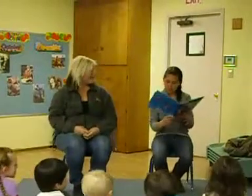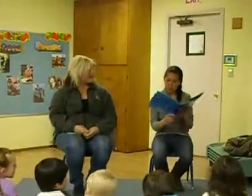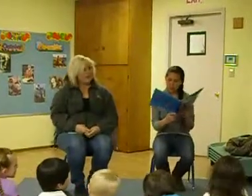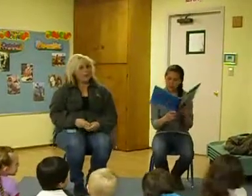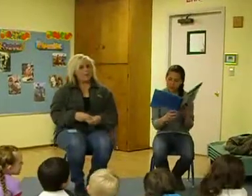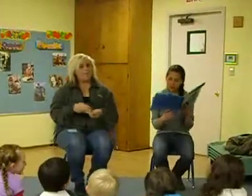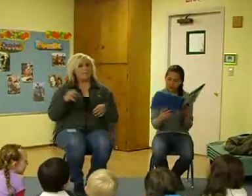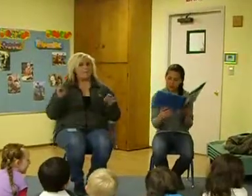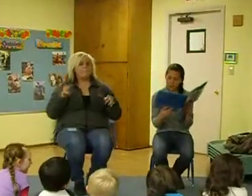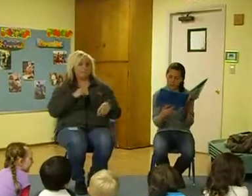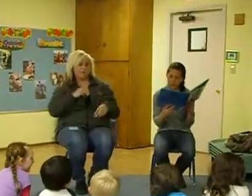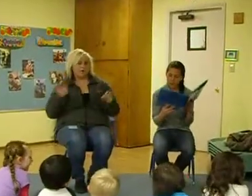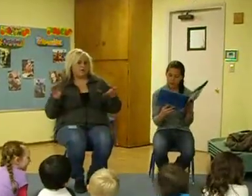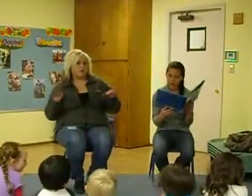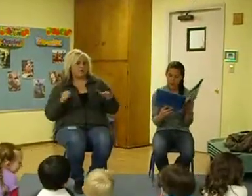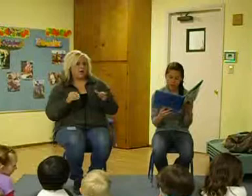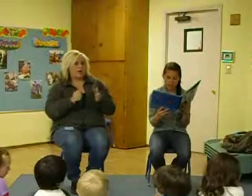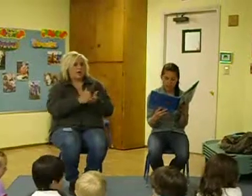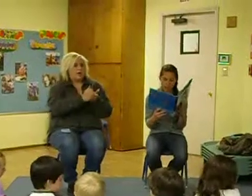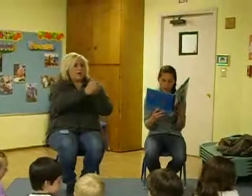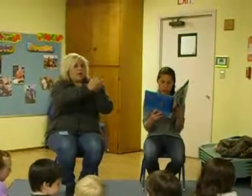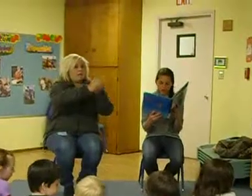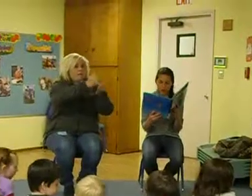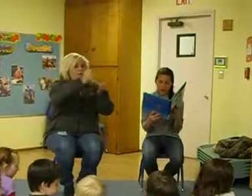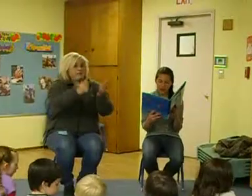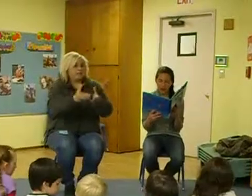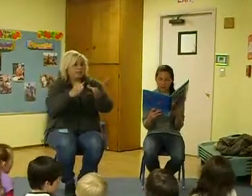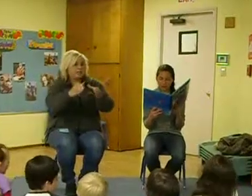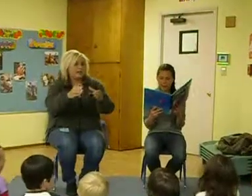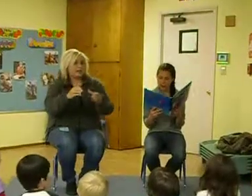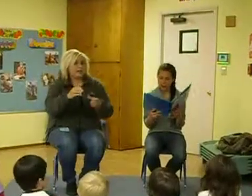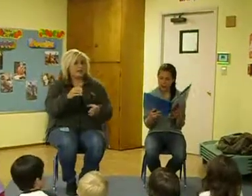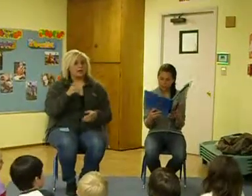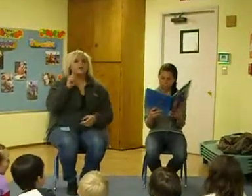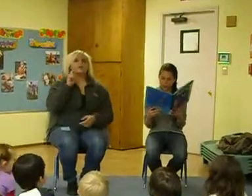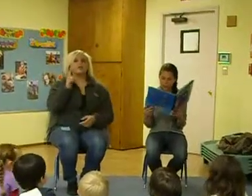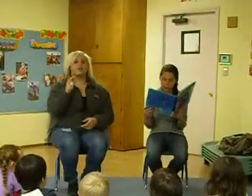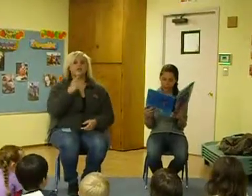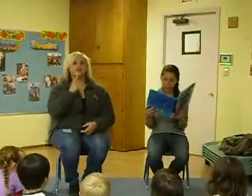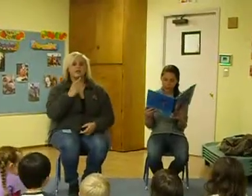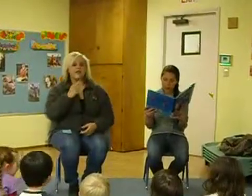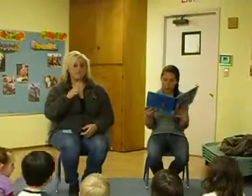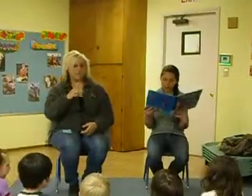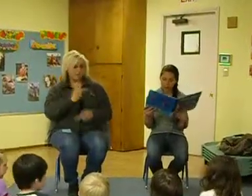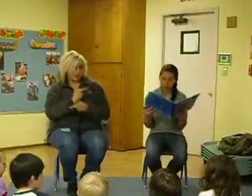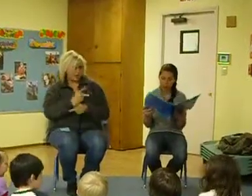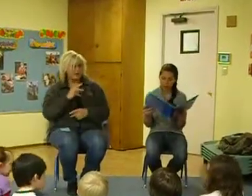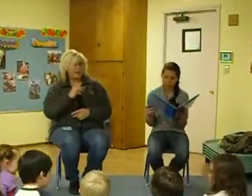Max flew the baby bird back to its nest. You be careful up there, Max, said Captain Lightning. Madam Thunderbolt swelled with